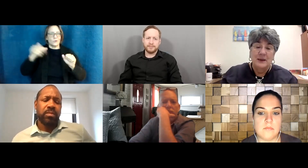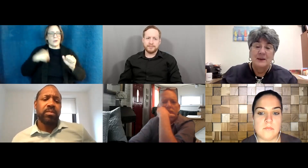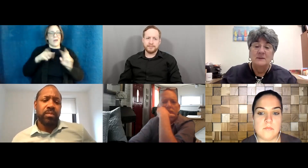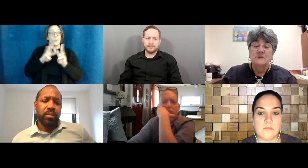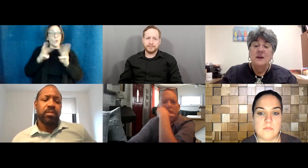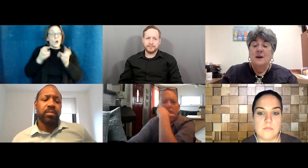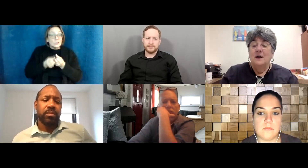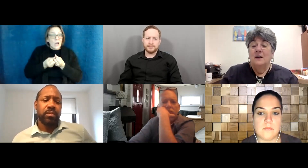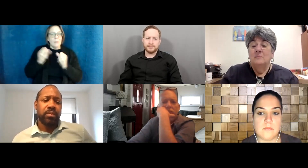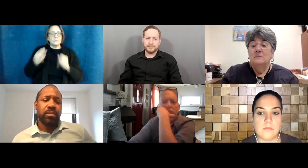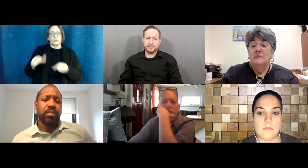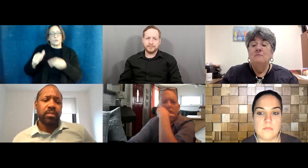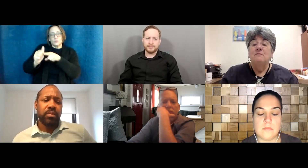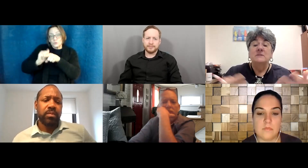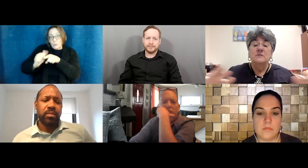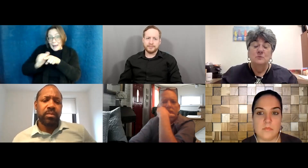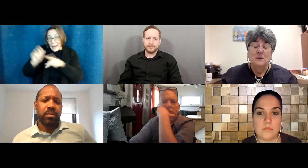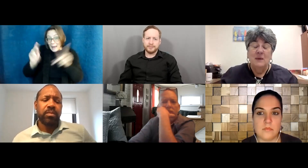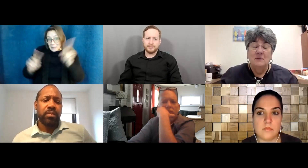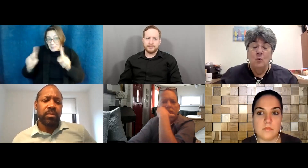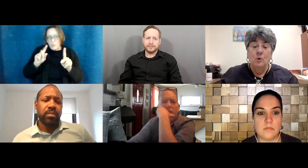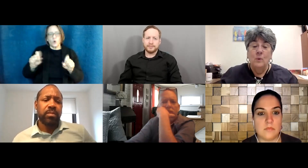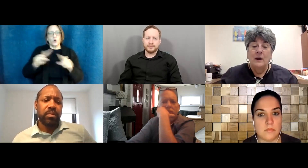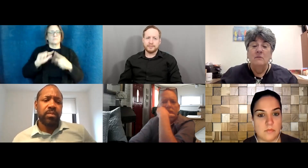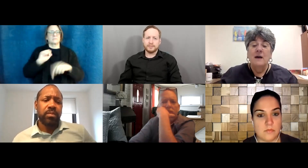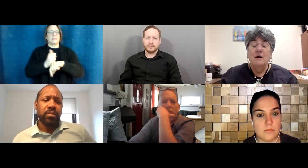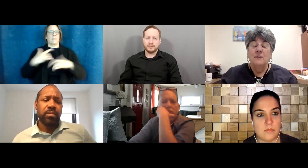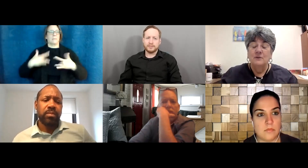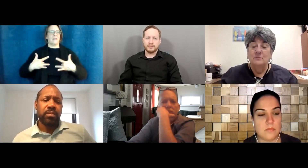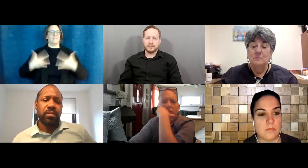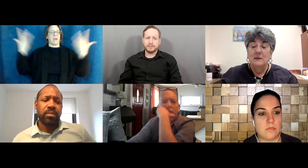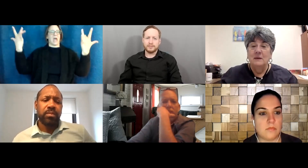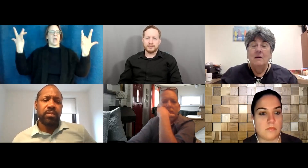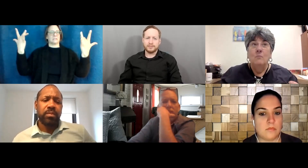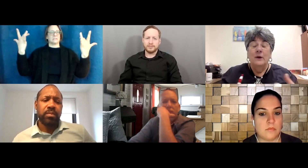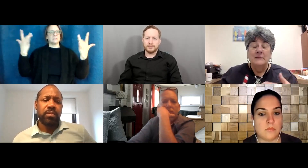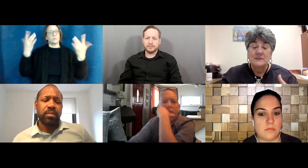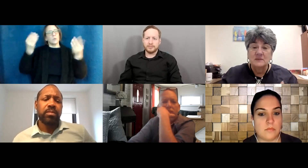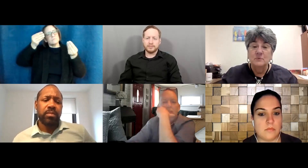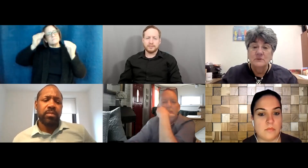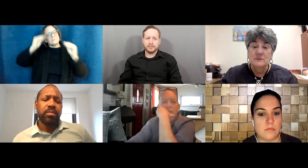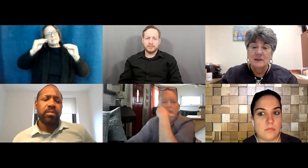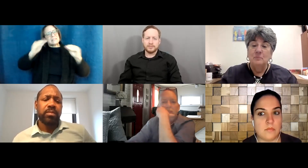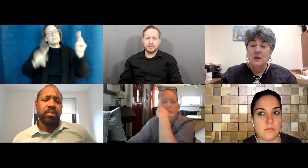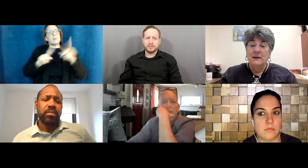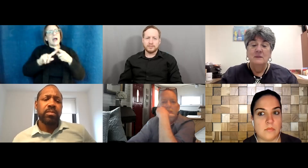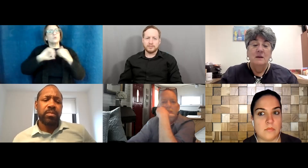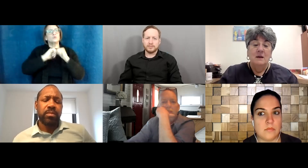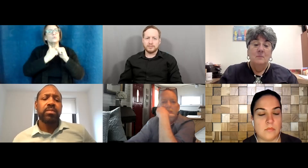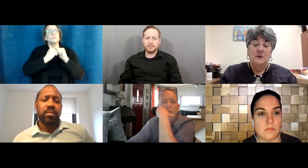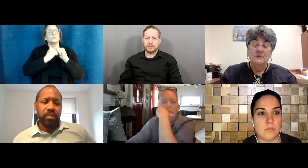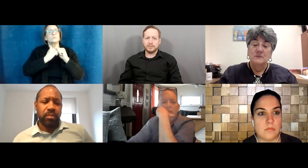be trained, events could be made more aware of how they could be more accessible to